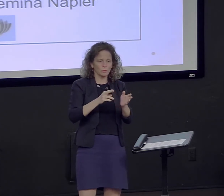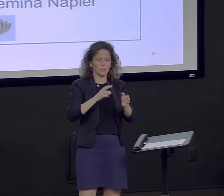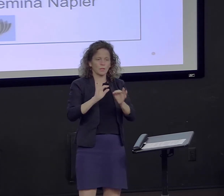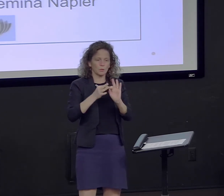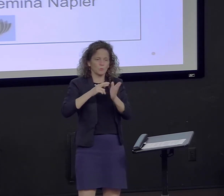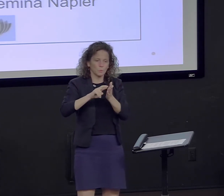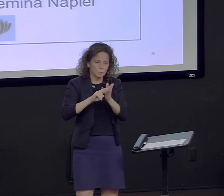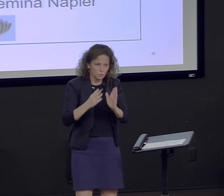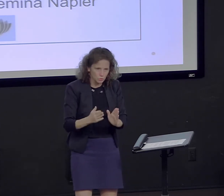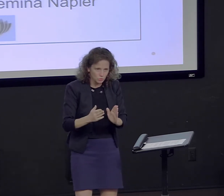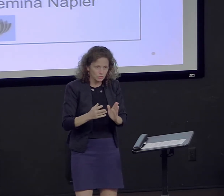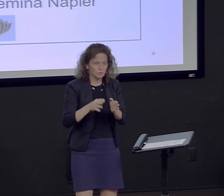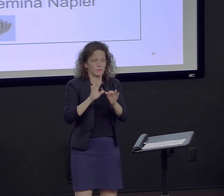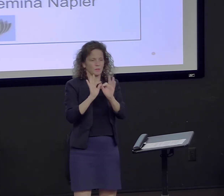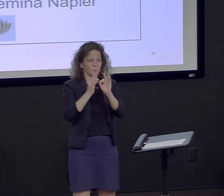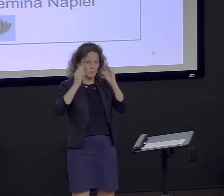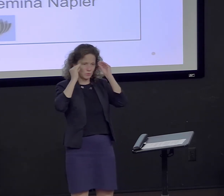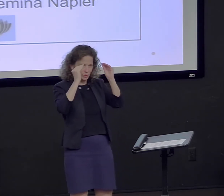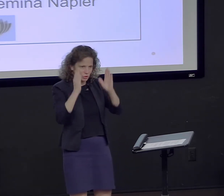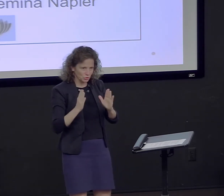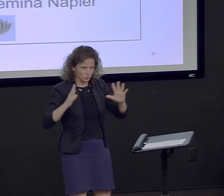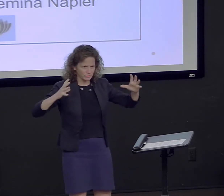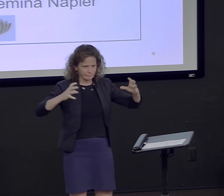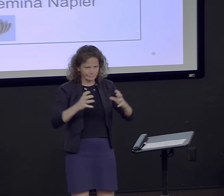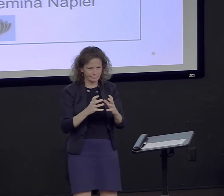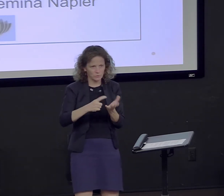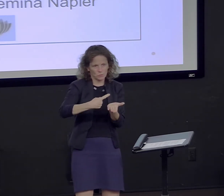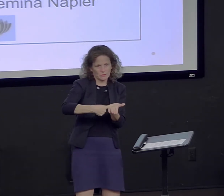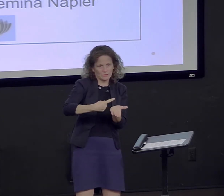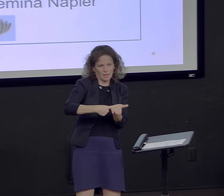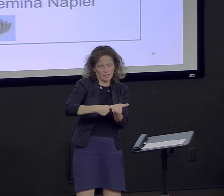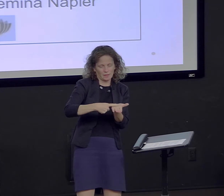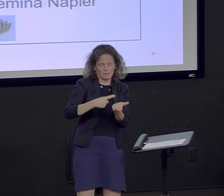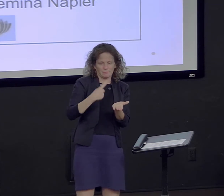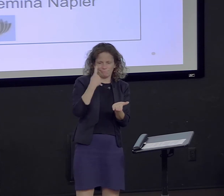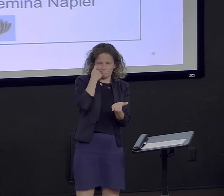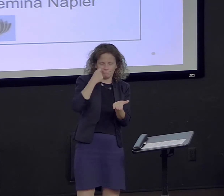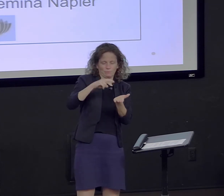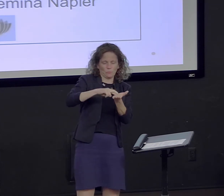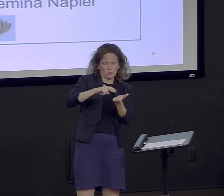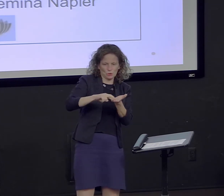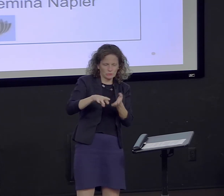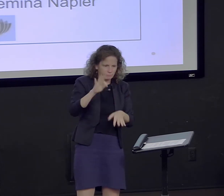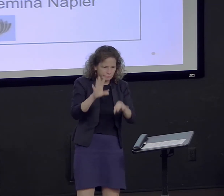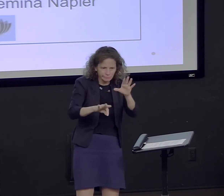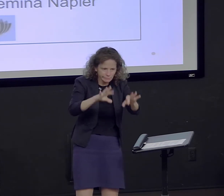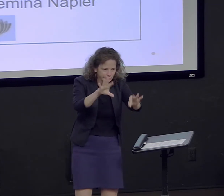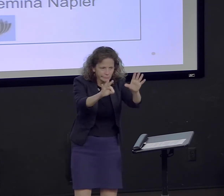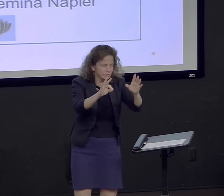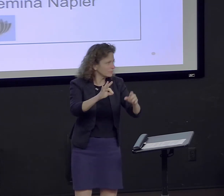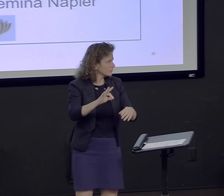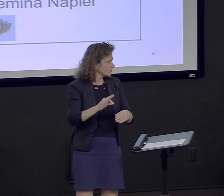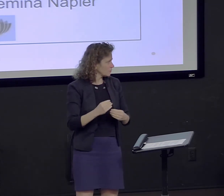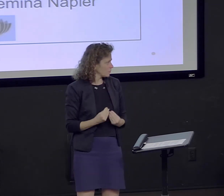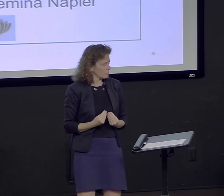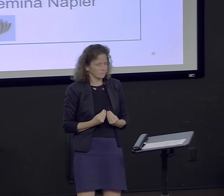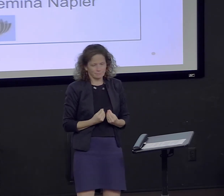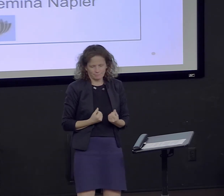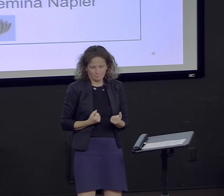to bring together interpreters, interpreter researchers, interpreter educators to spark dialogue in terms of research that's out